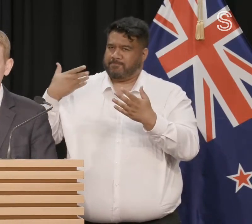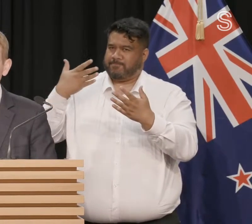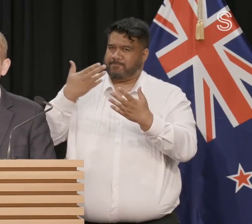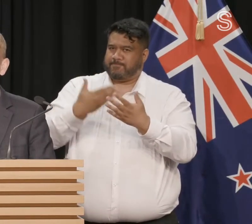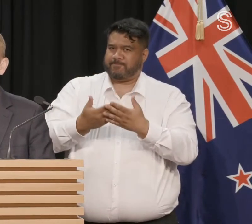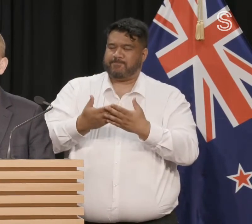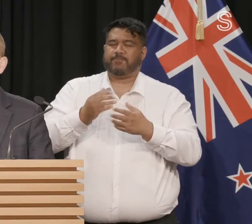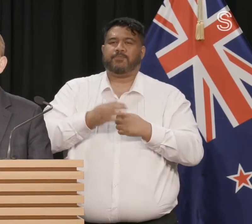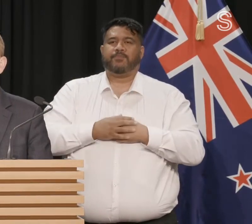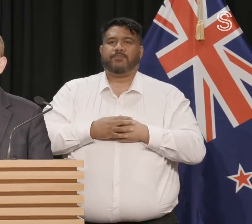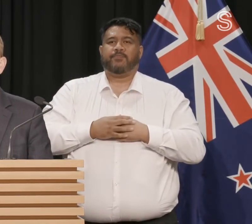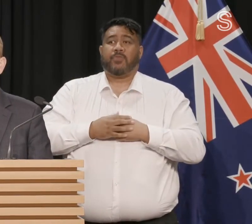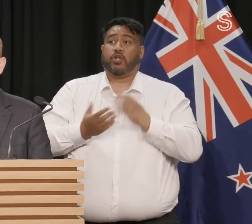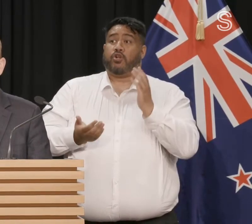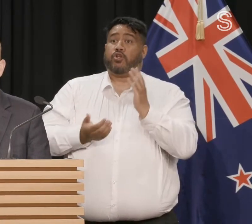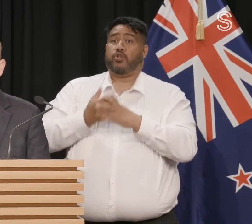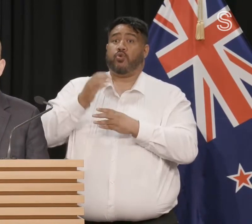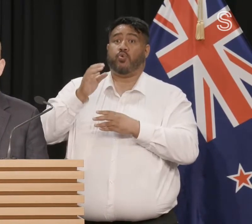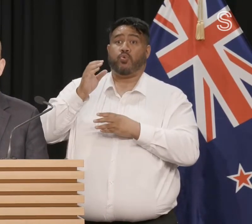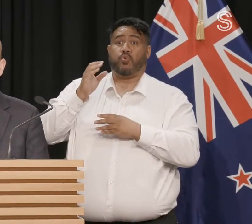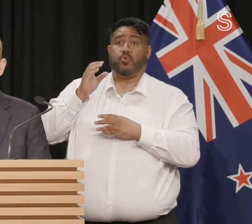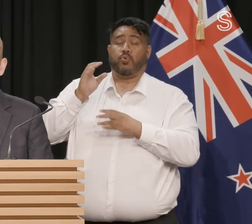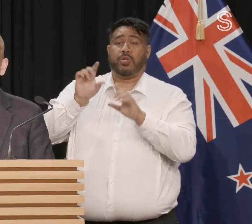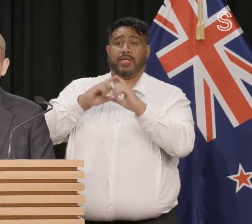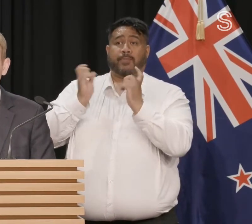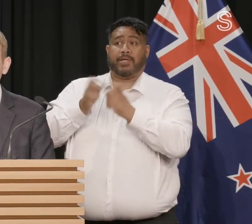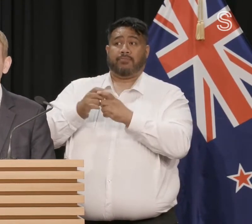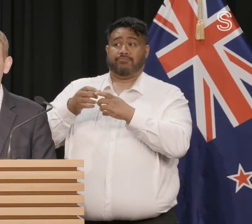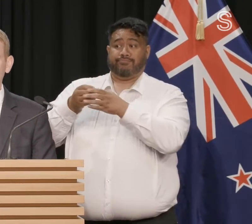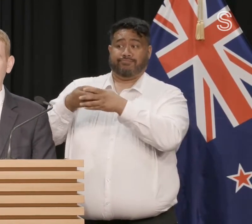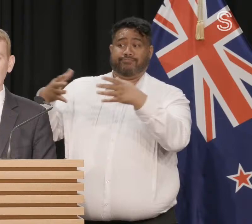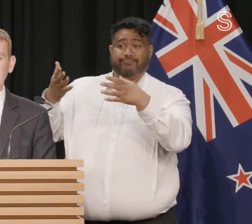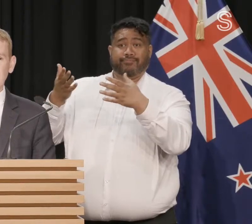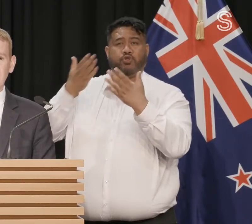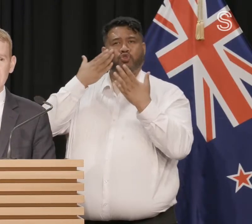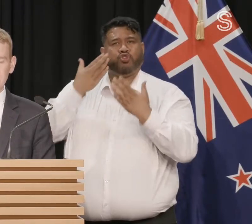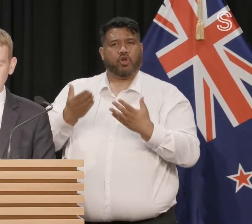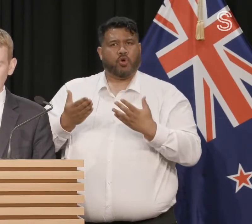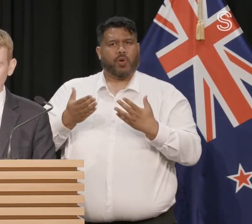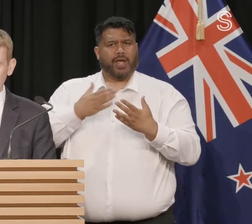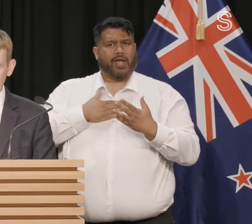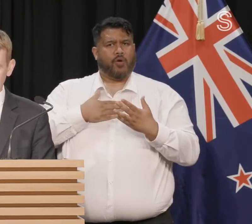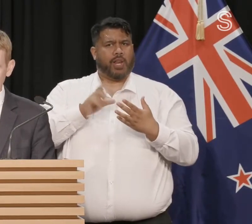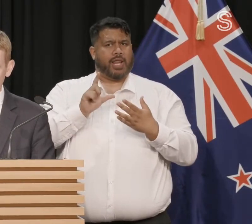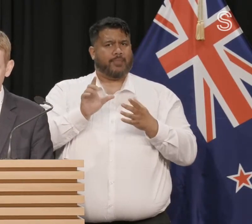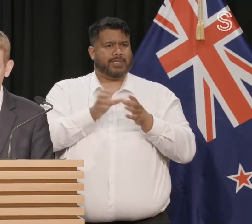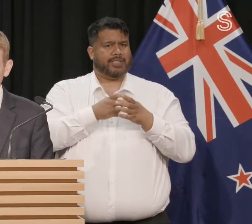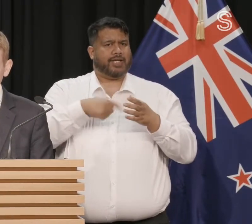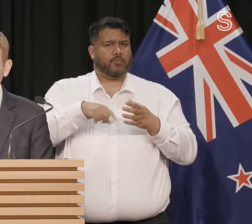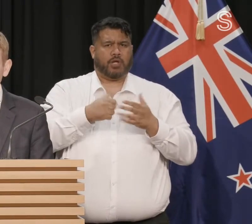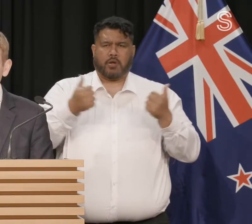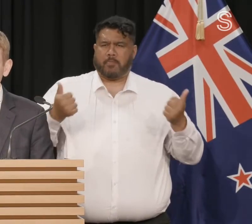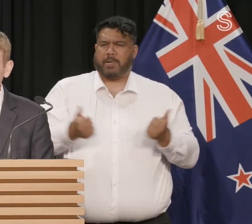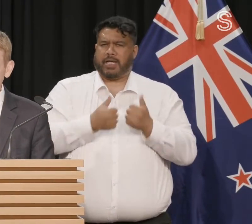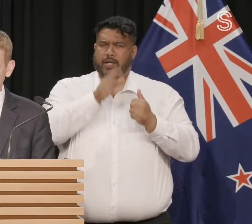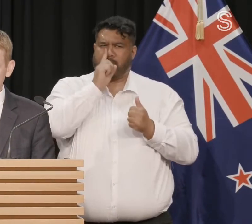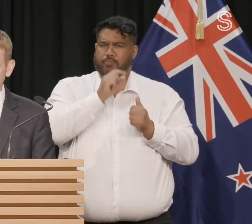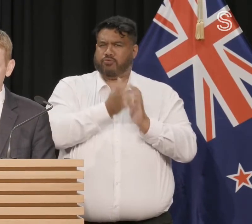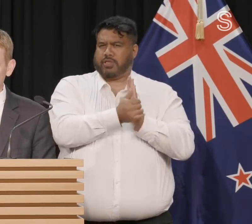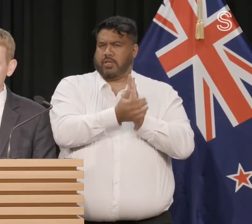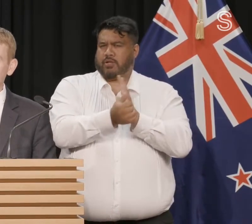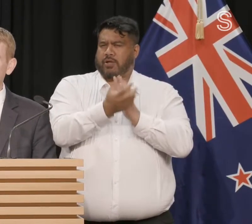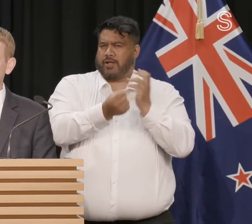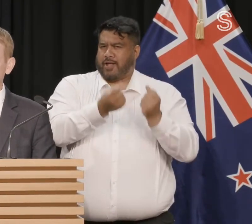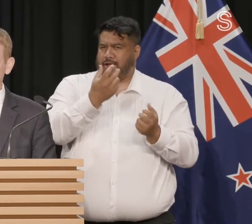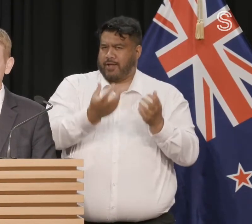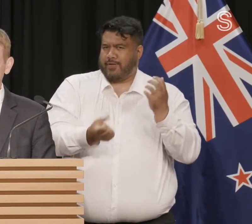Today's reshuffle highlights the depth of talent in the Labor team. We know we have a big job ahead of us, but I know that my team are